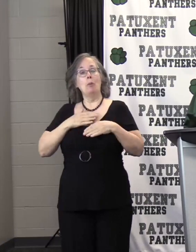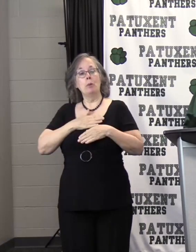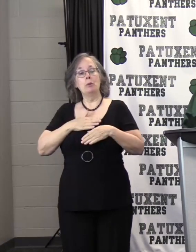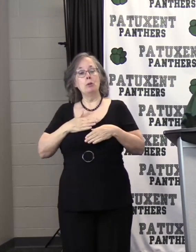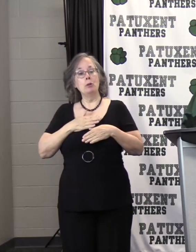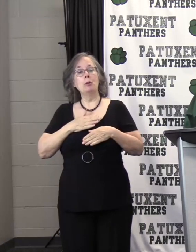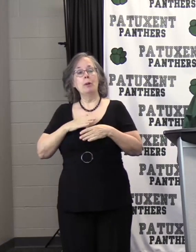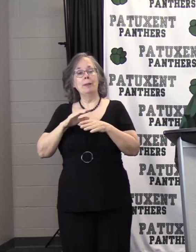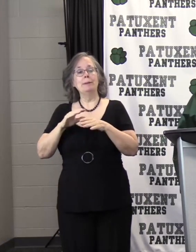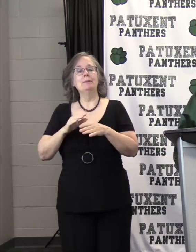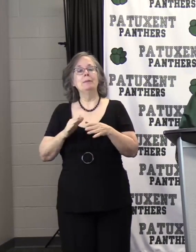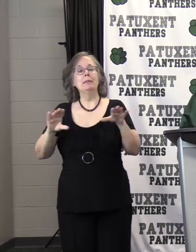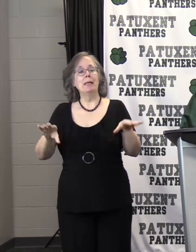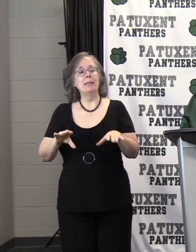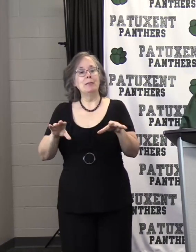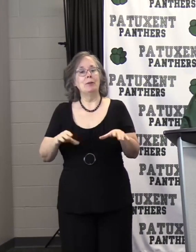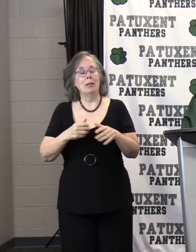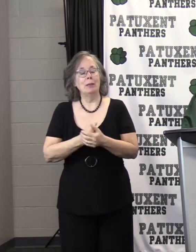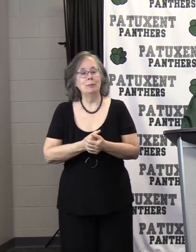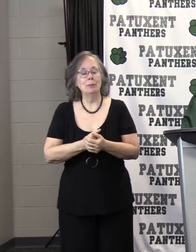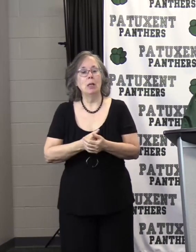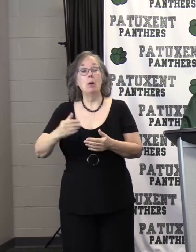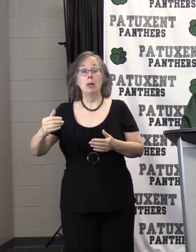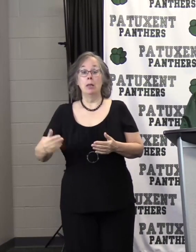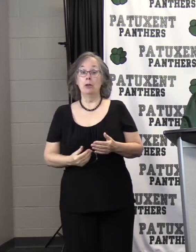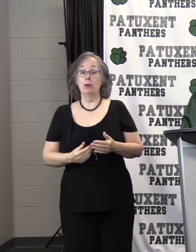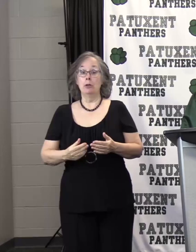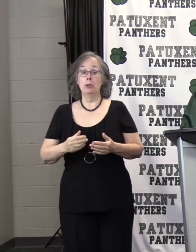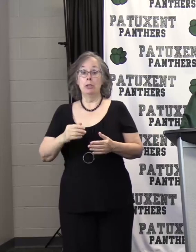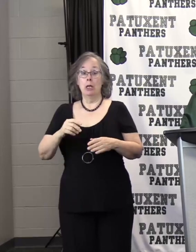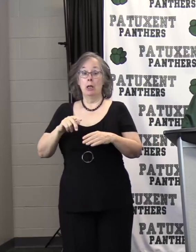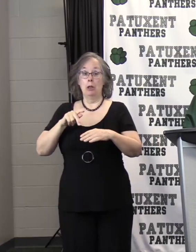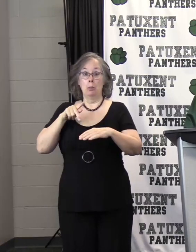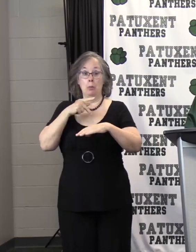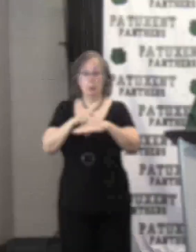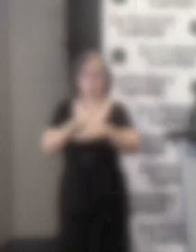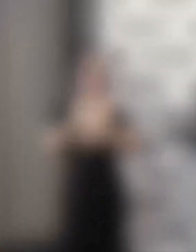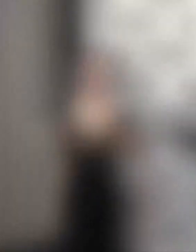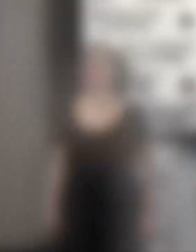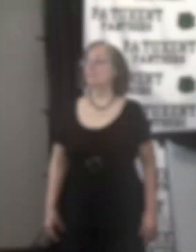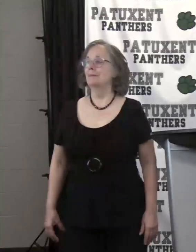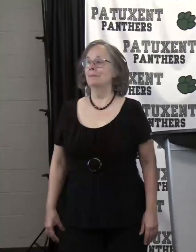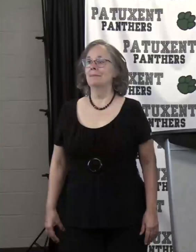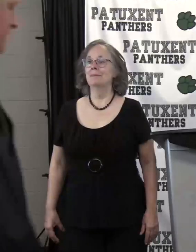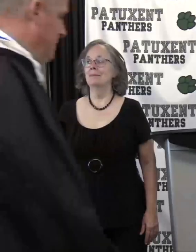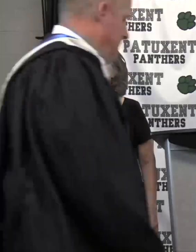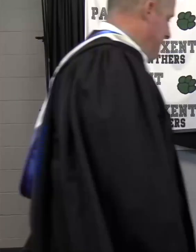ceremony. At this time, I would like to introduce the principal of Patuxent High School, Mr. Marcus Watson.